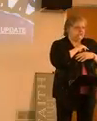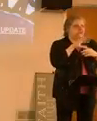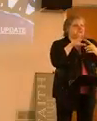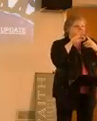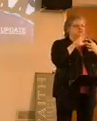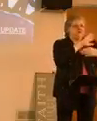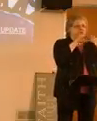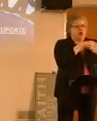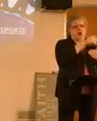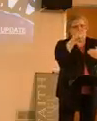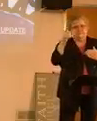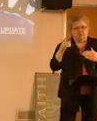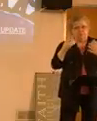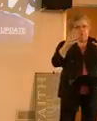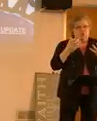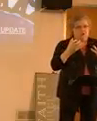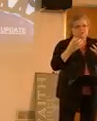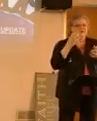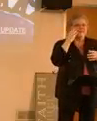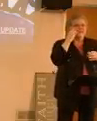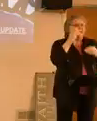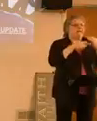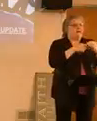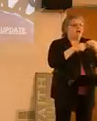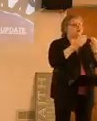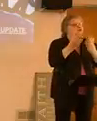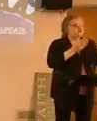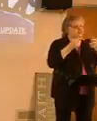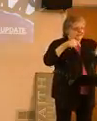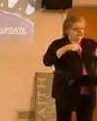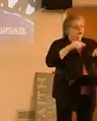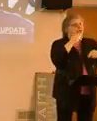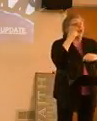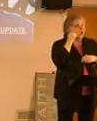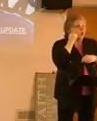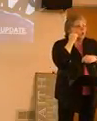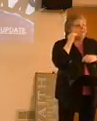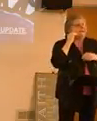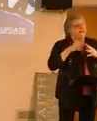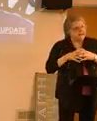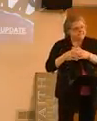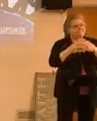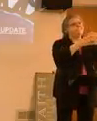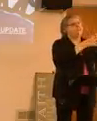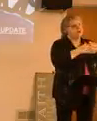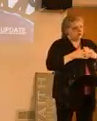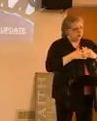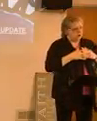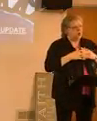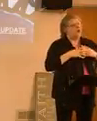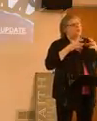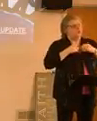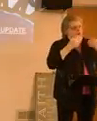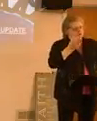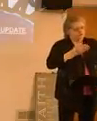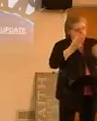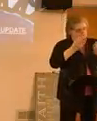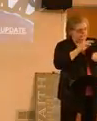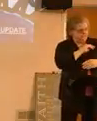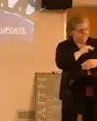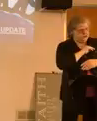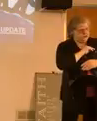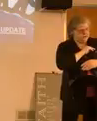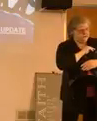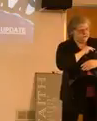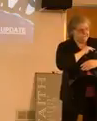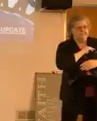you who say, we need to do more at home. Here's things we can do right here in our country, and so we're going to look at that. There's also a nice little, these are in